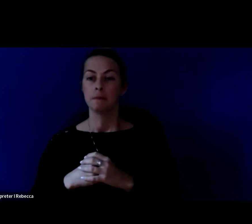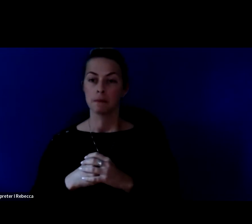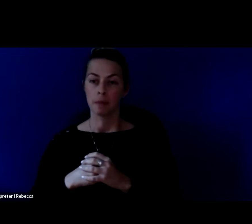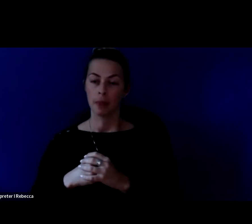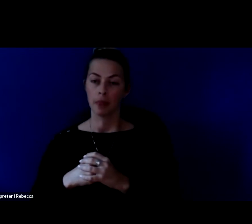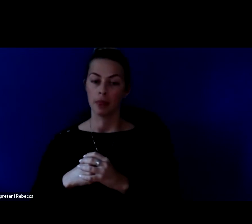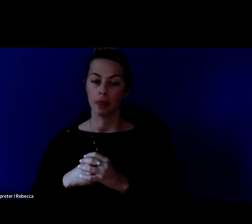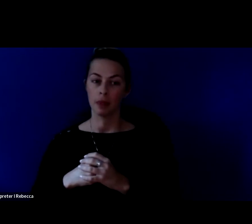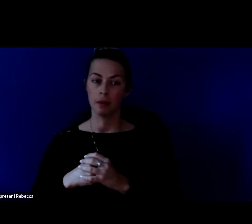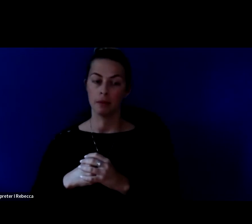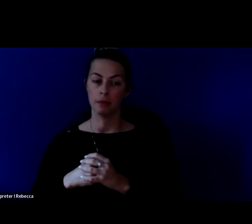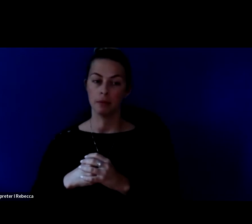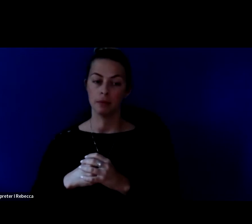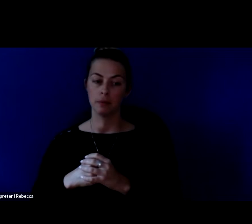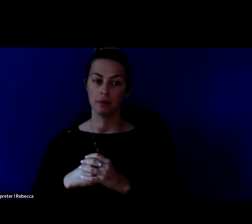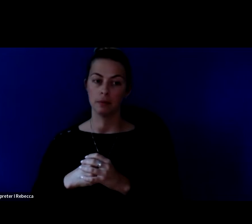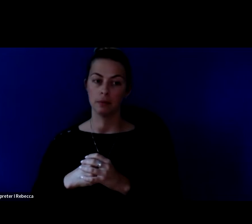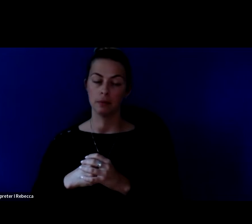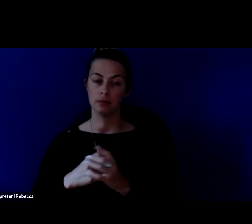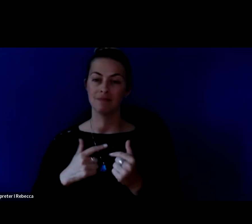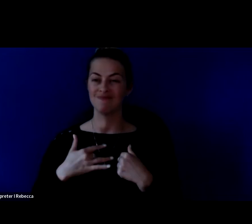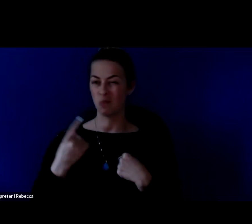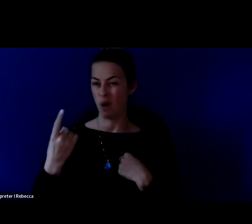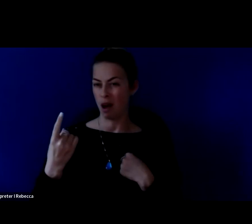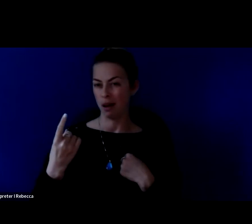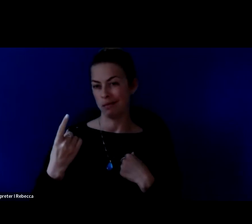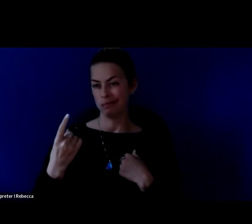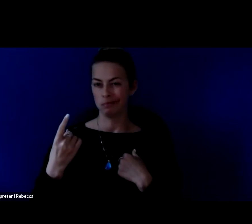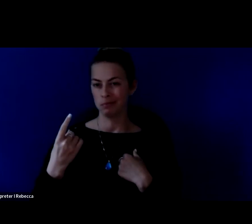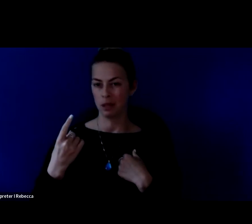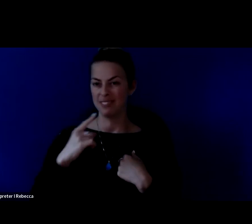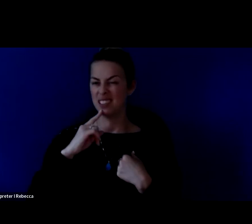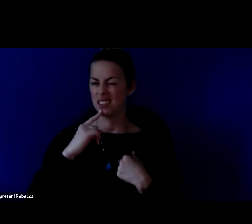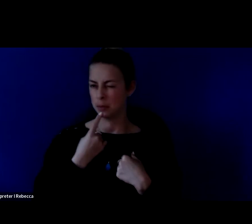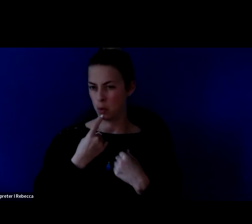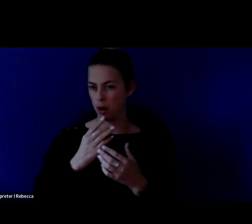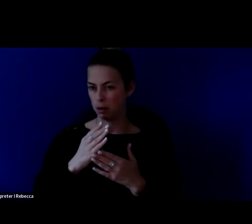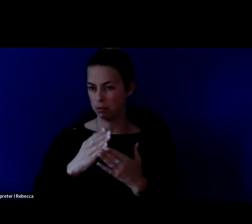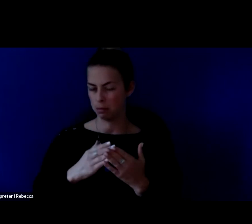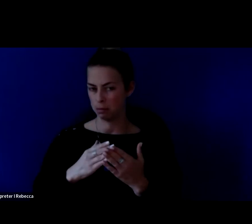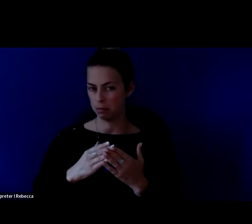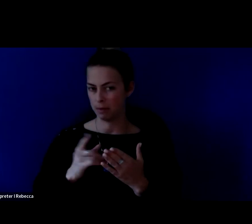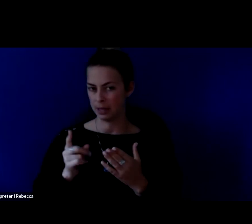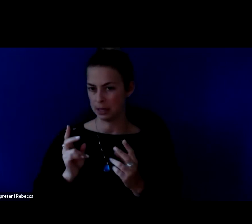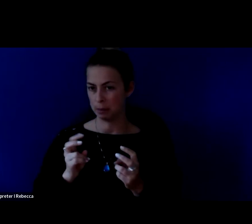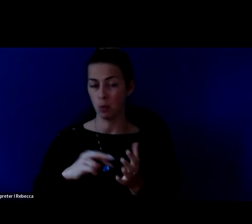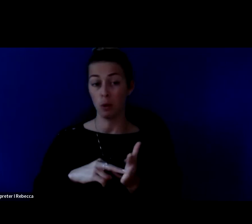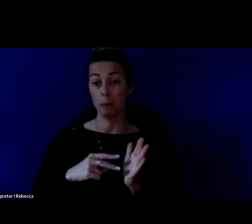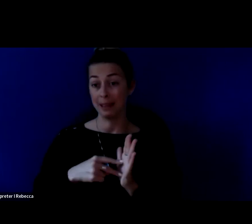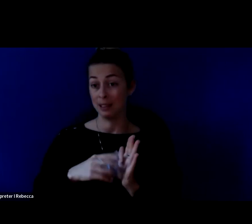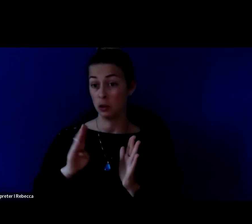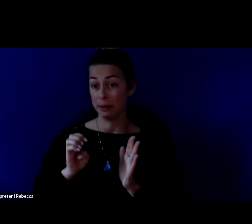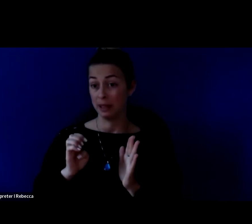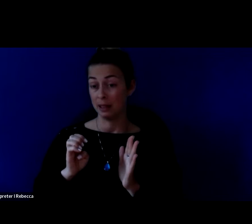of the disappointing aspects of current discourse for me is that what it means to be a patriot